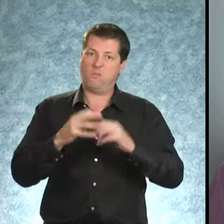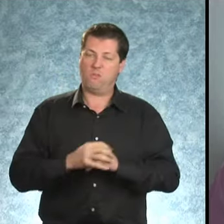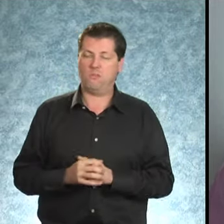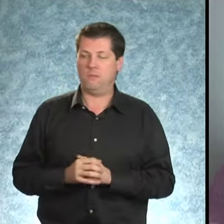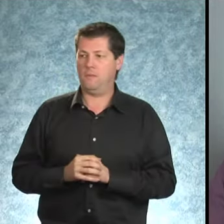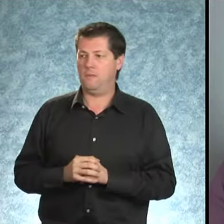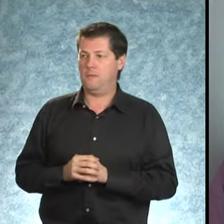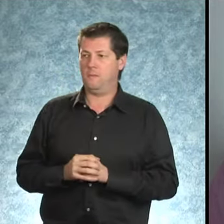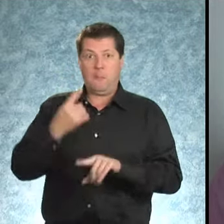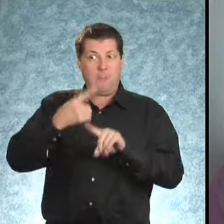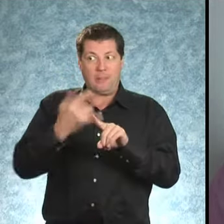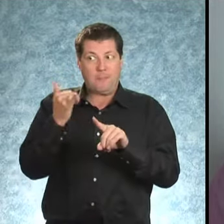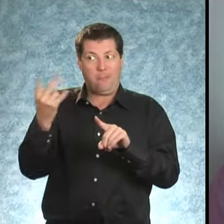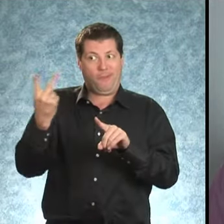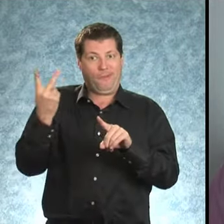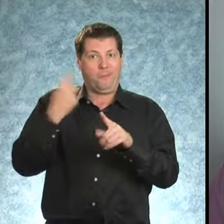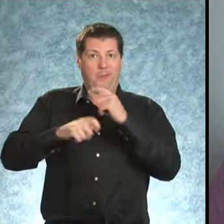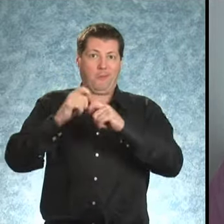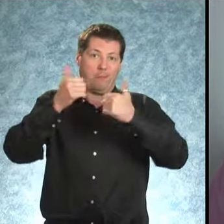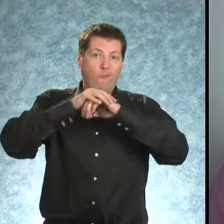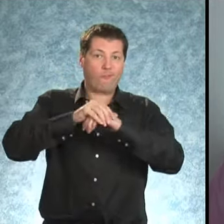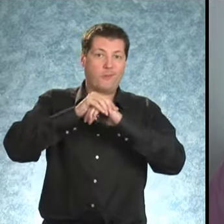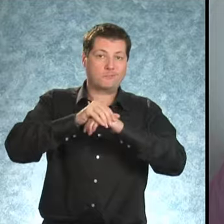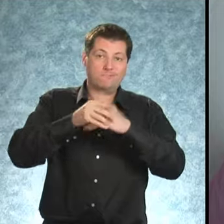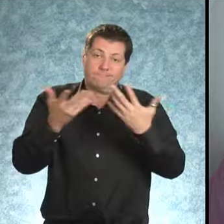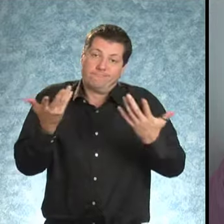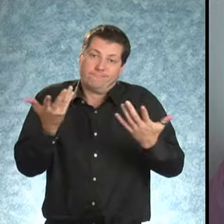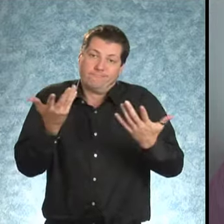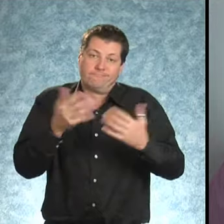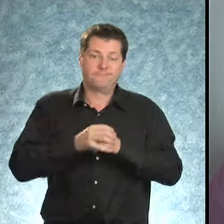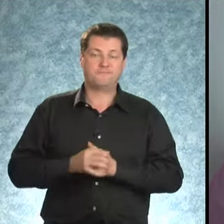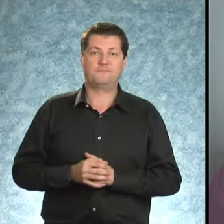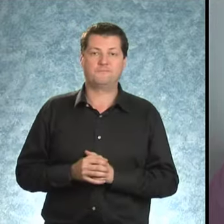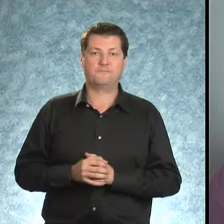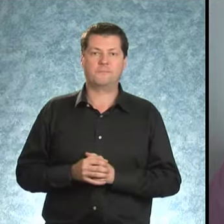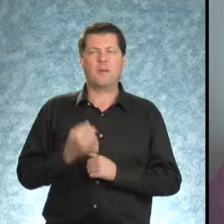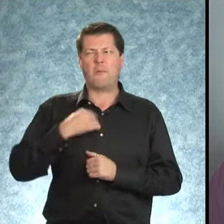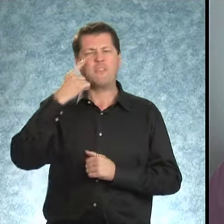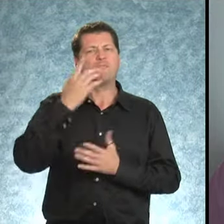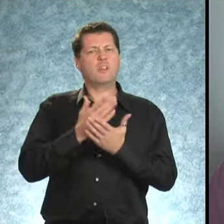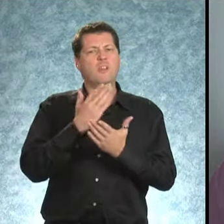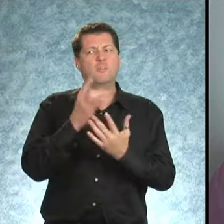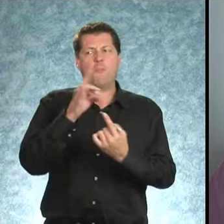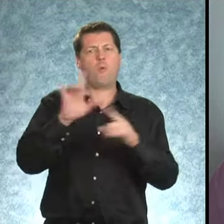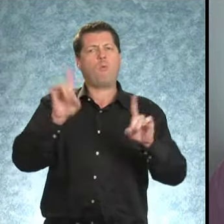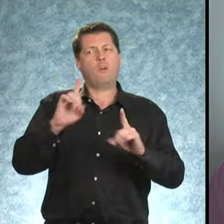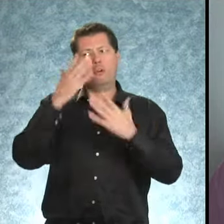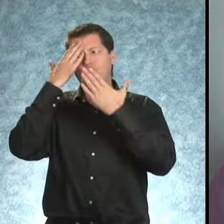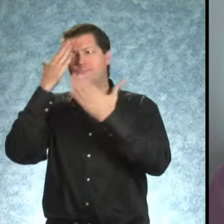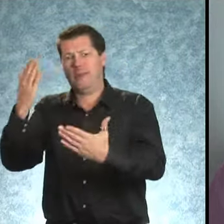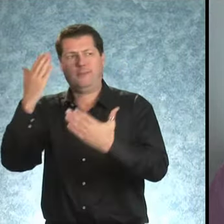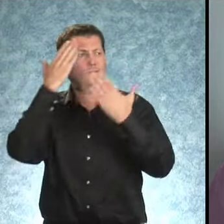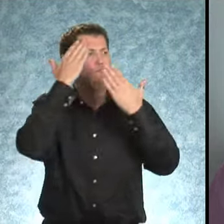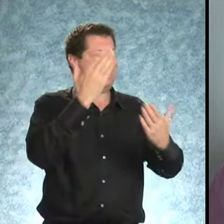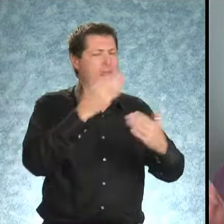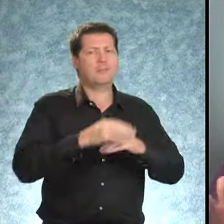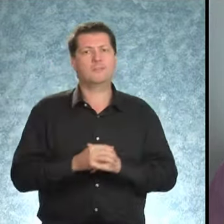excellent, apart from the possibilities of having a social relationship. But I think it's all about respect